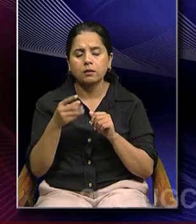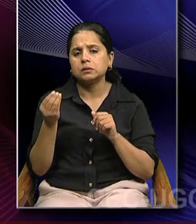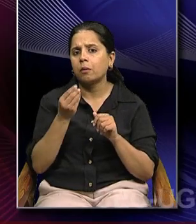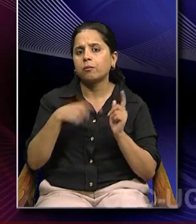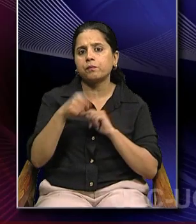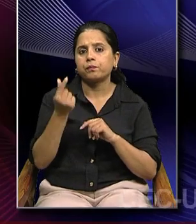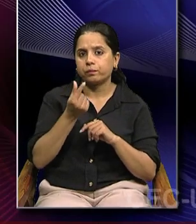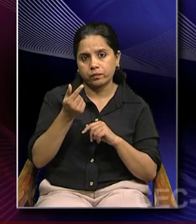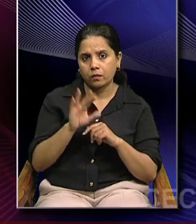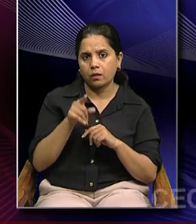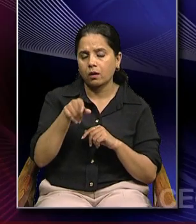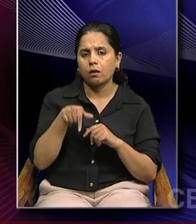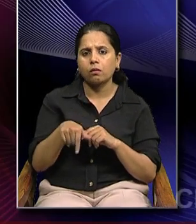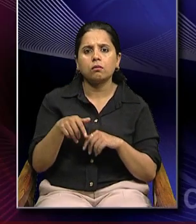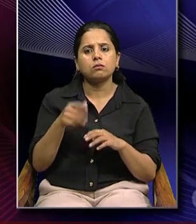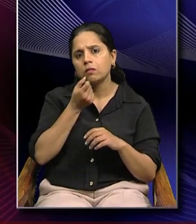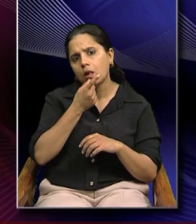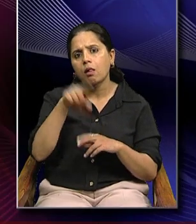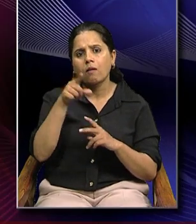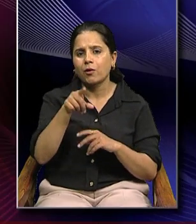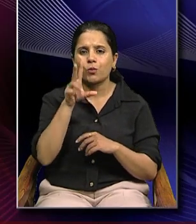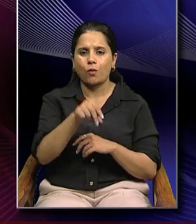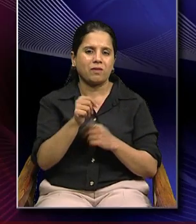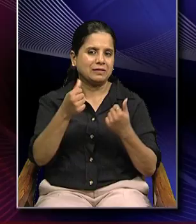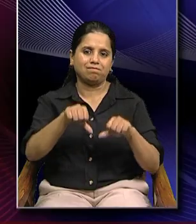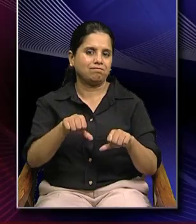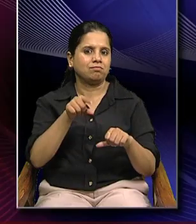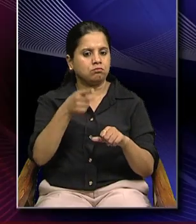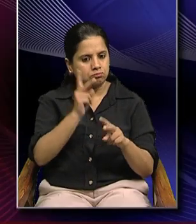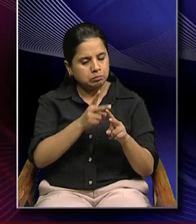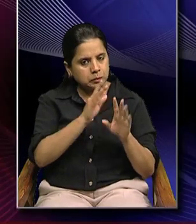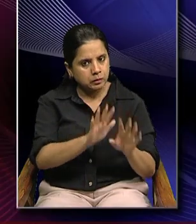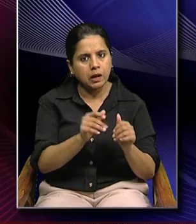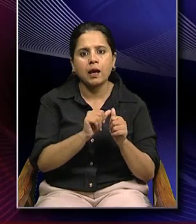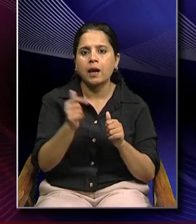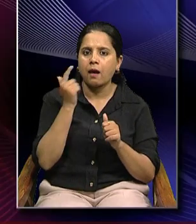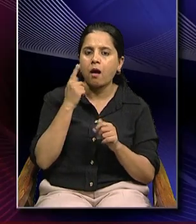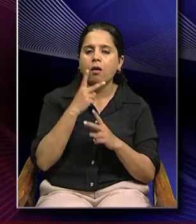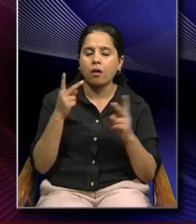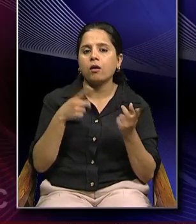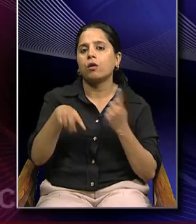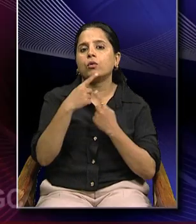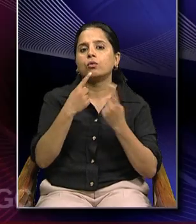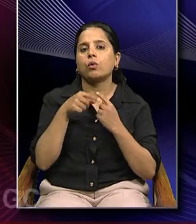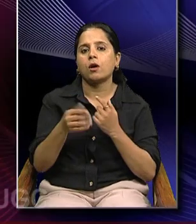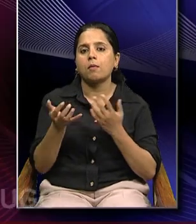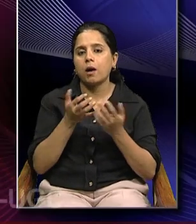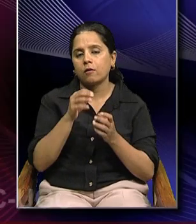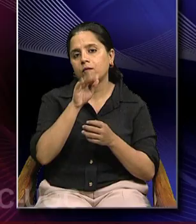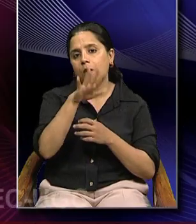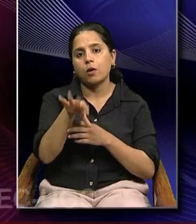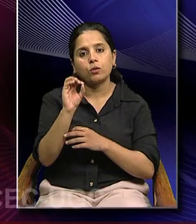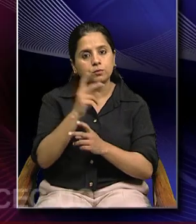is inevitable. You cannot deny to the presence of artificial intelligence when we talk about marketing